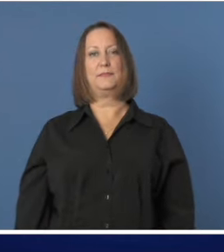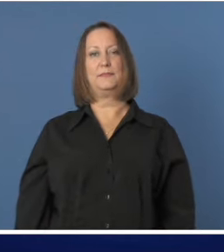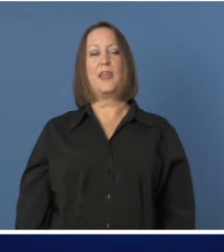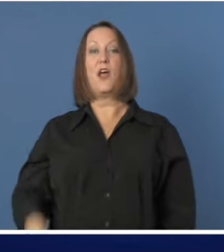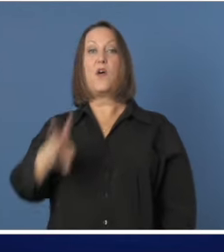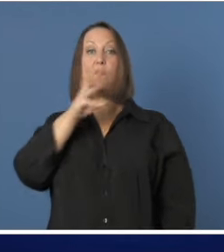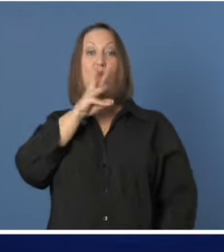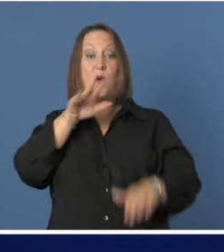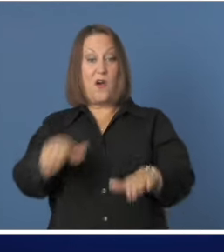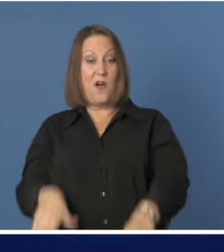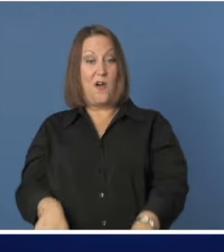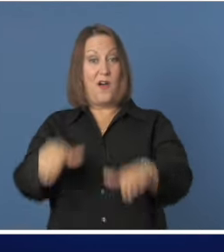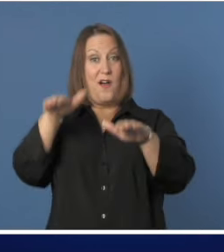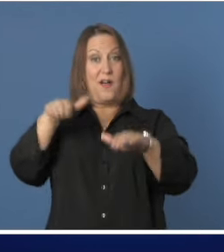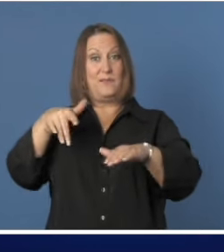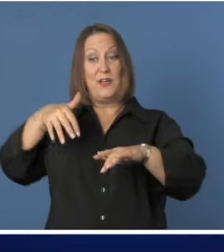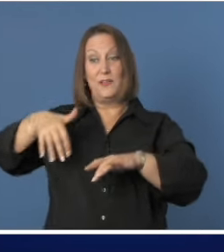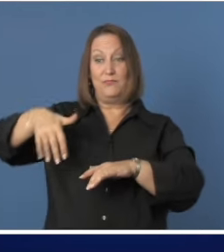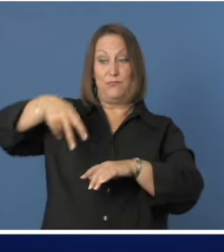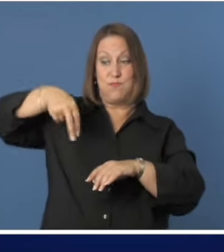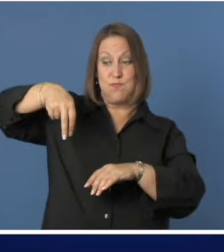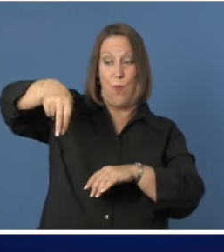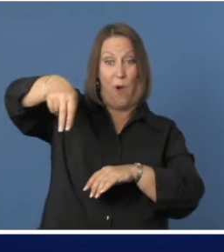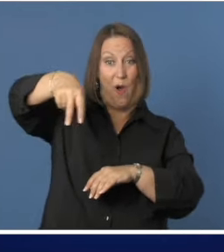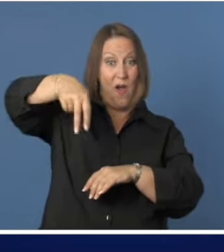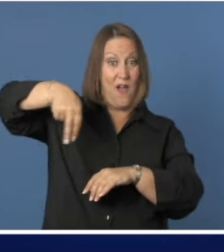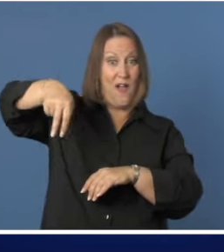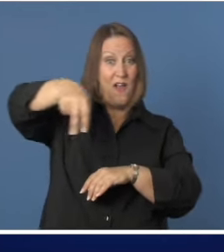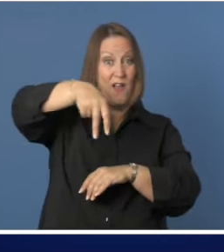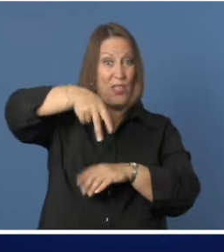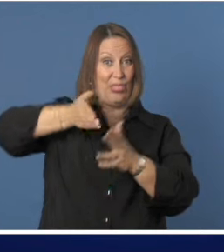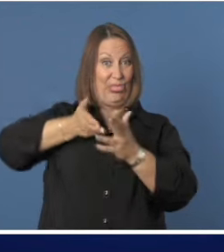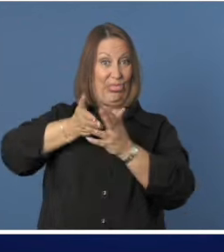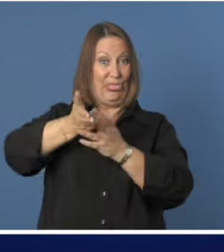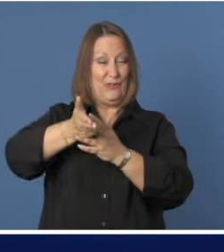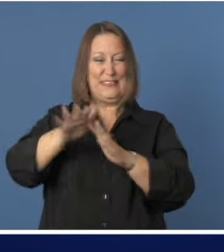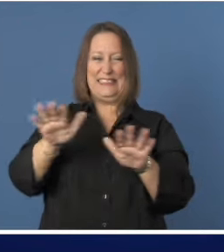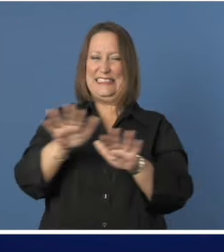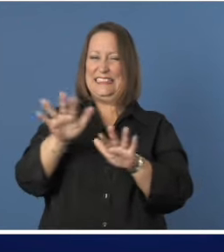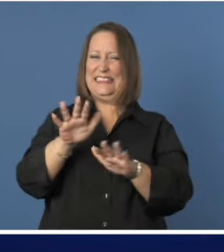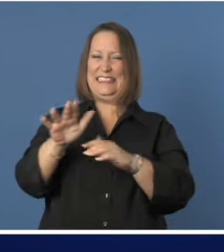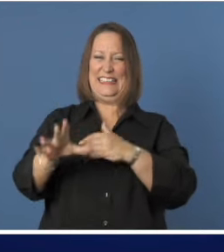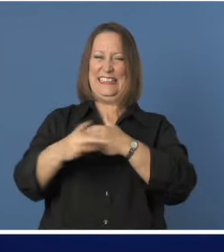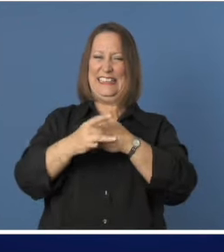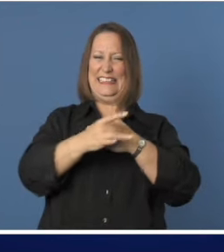Avoid walking in flood water.